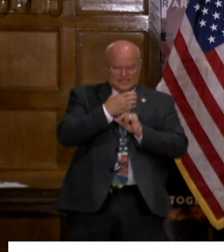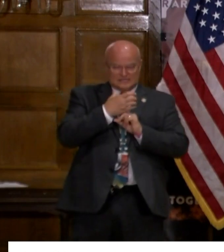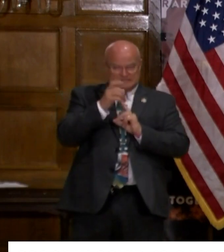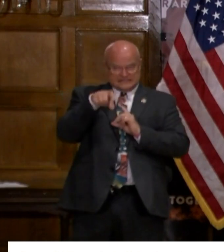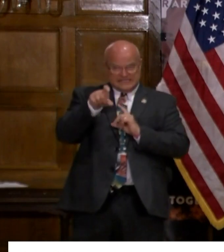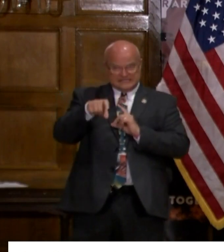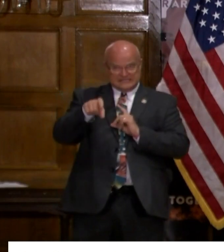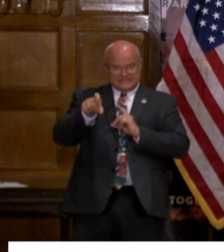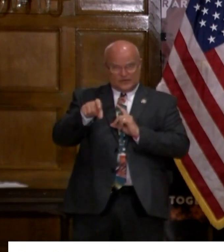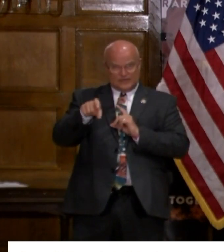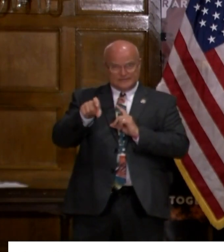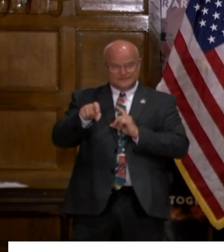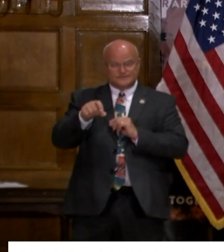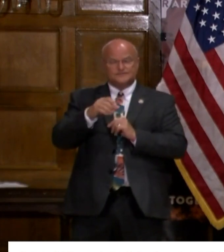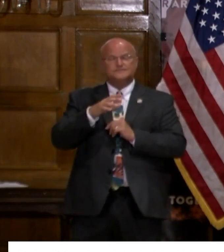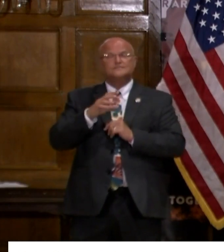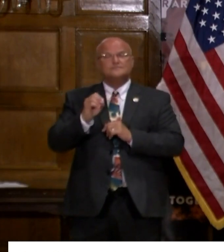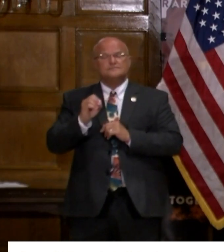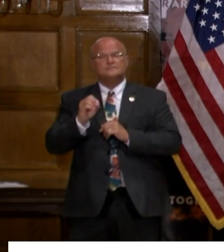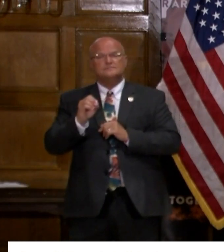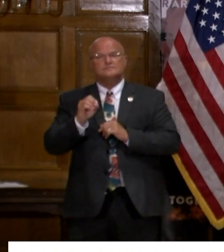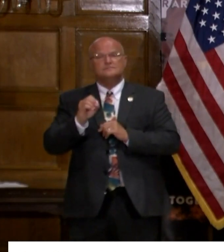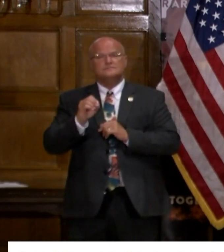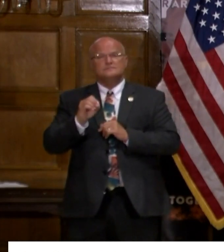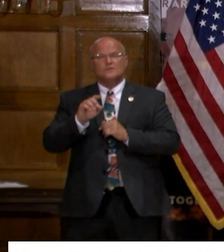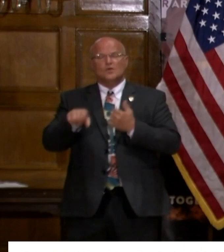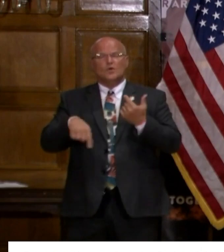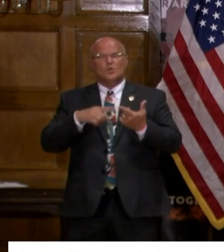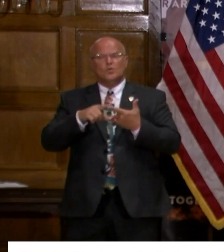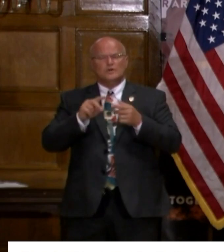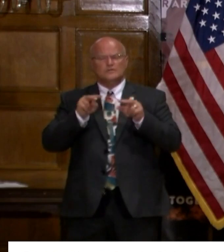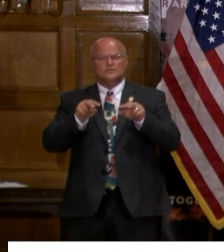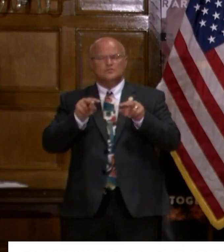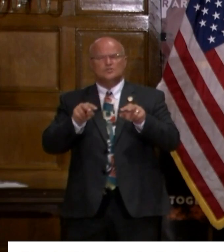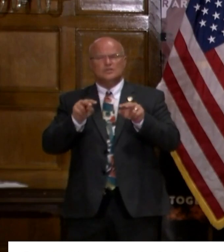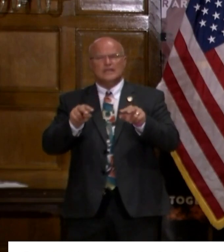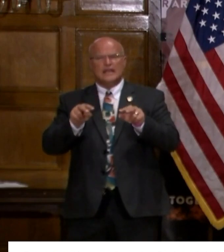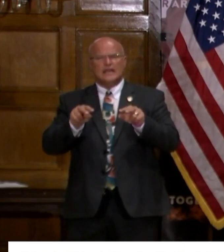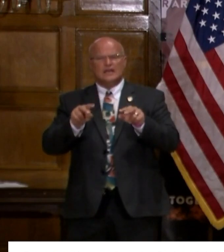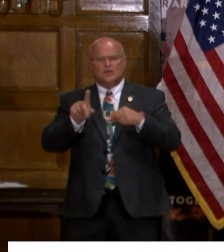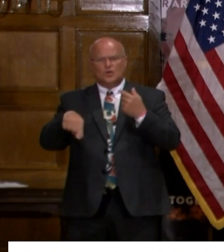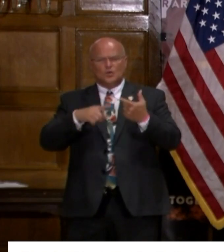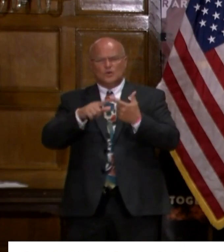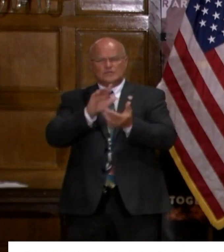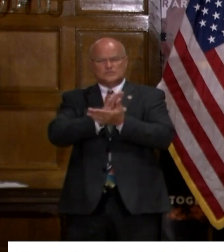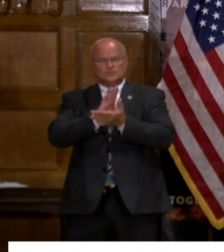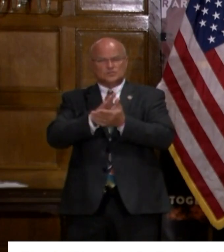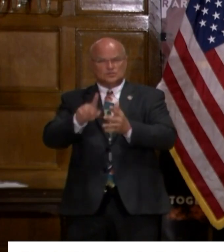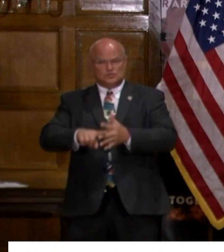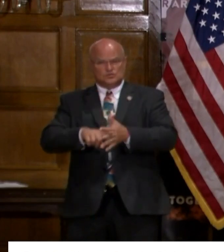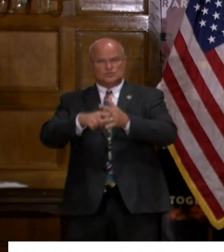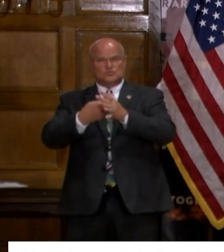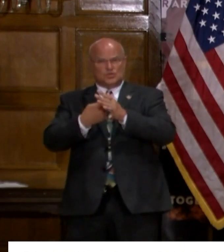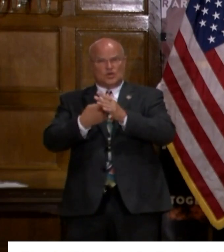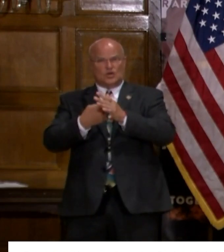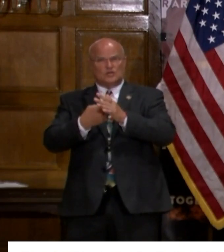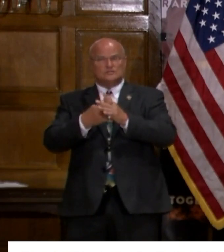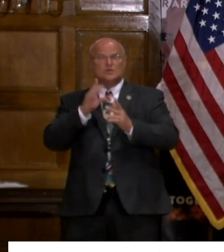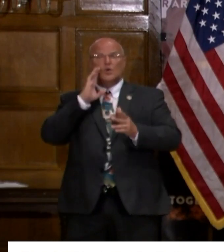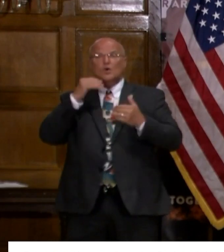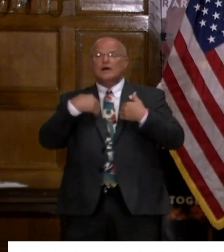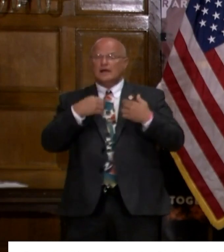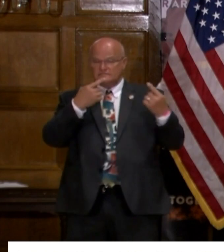is necessary. And, whenever you look at, when school starts, we're going to